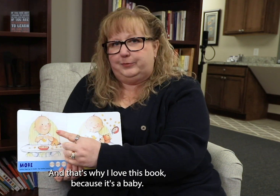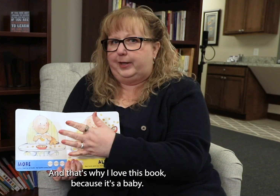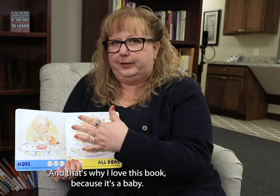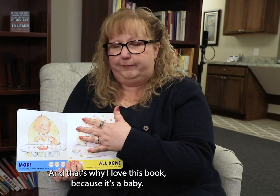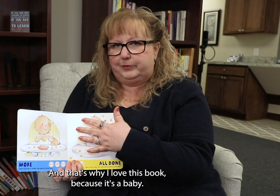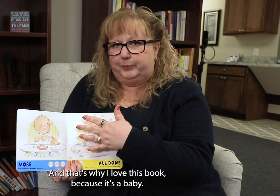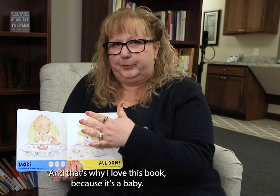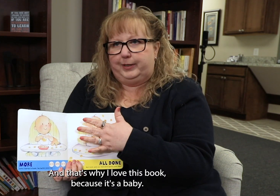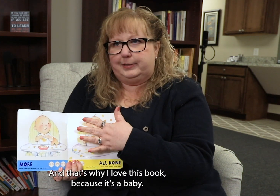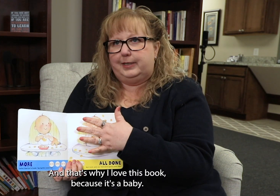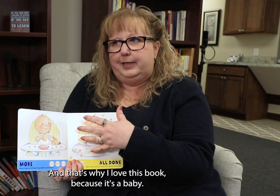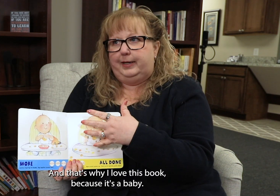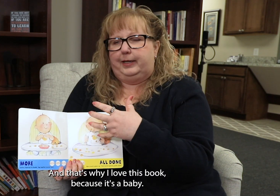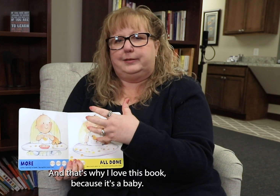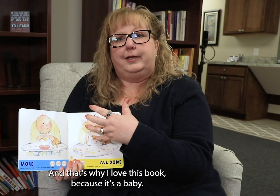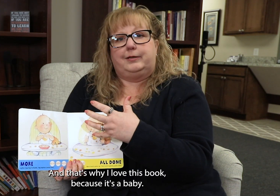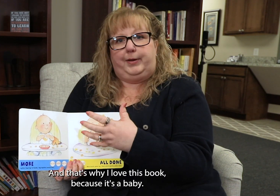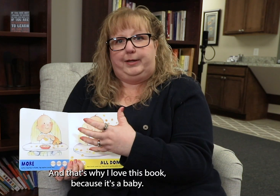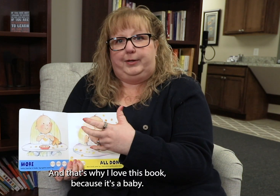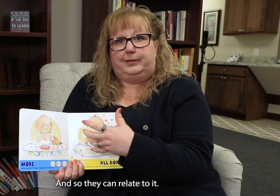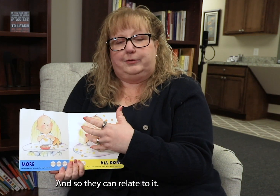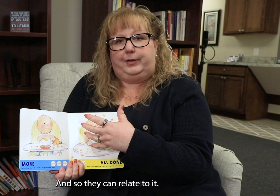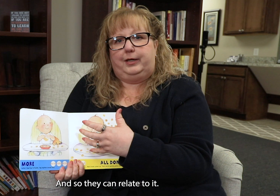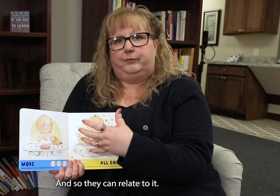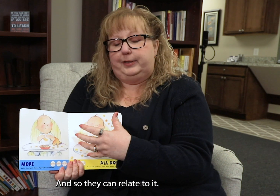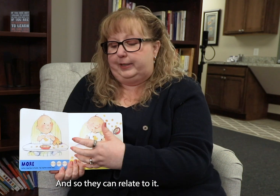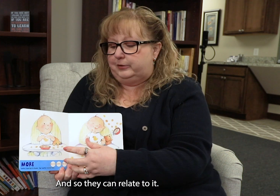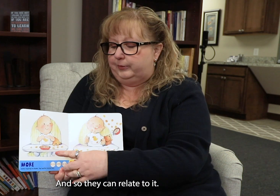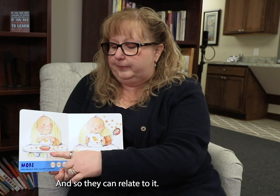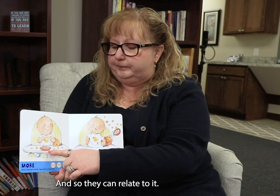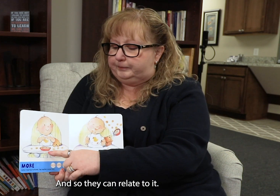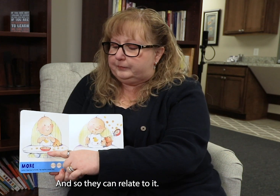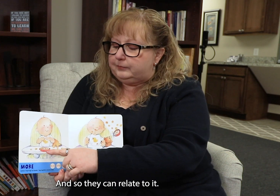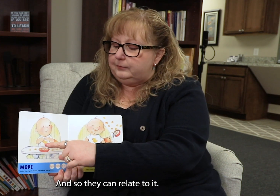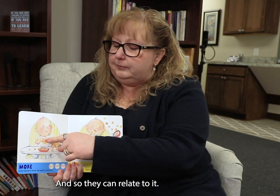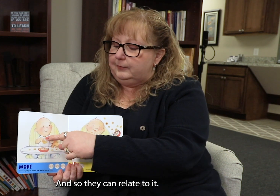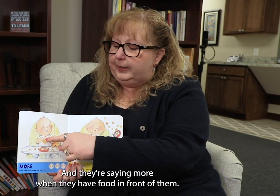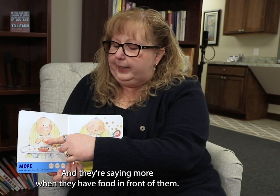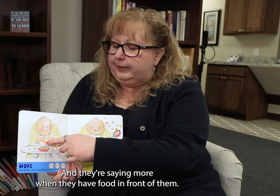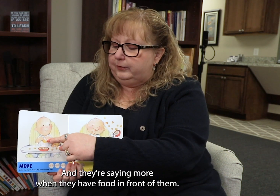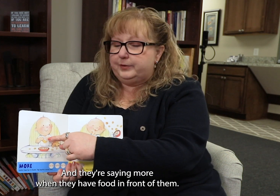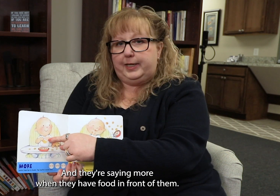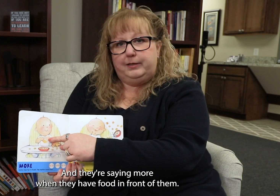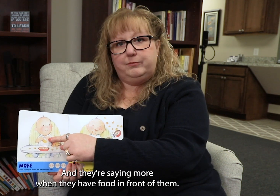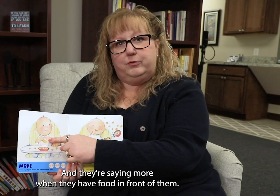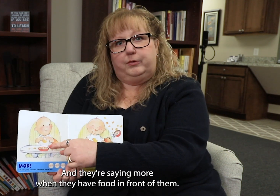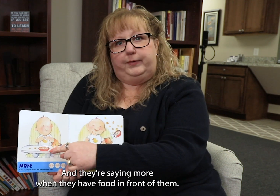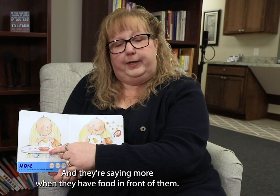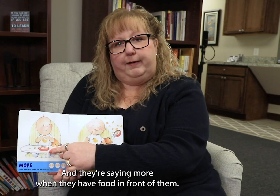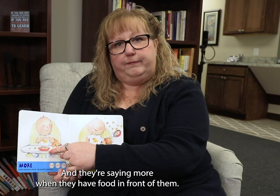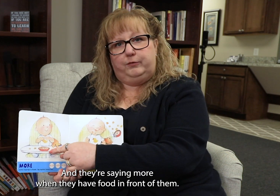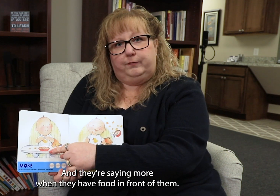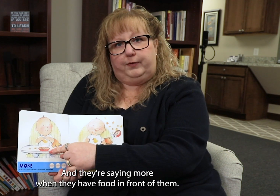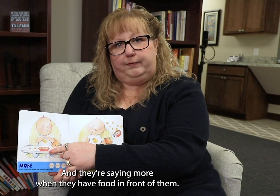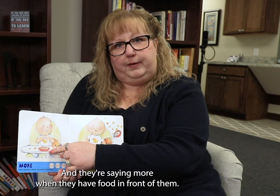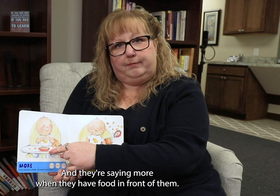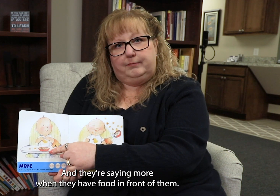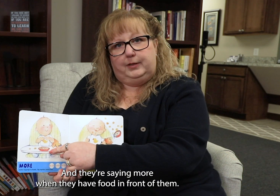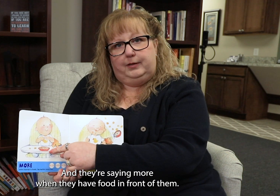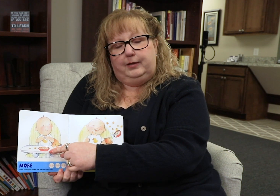I love this book, because it's a baby, so they can relate to it. And they're saying more when they have food in front of them.